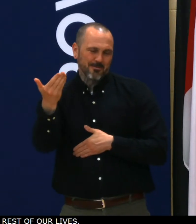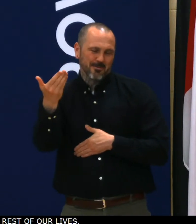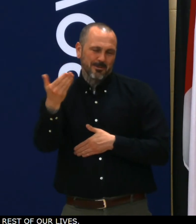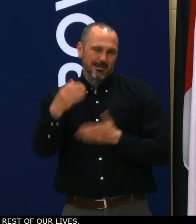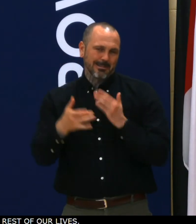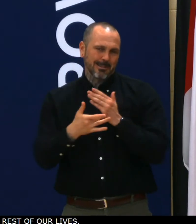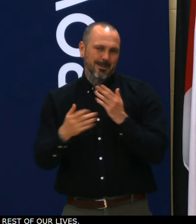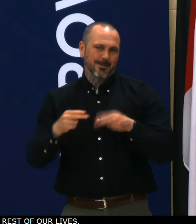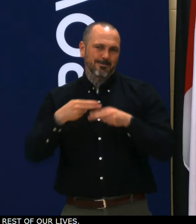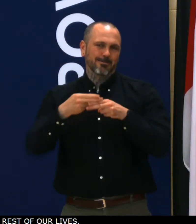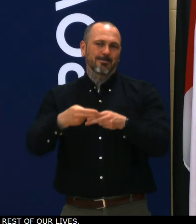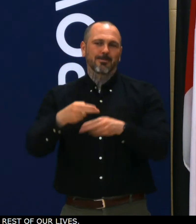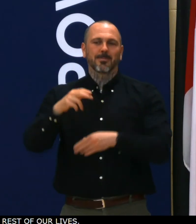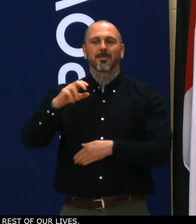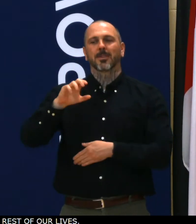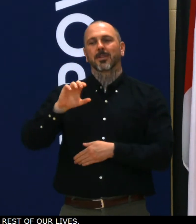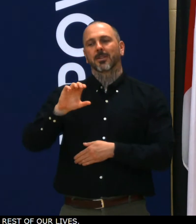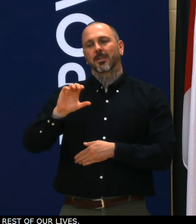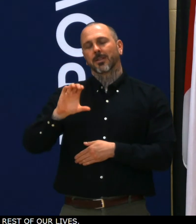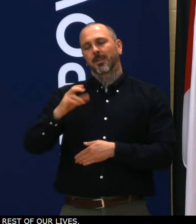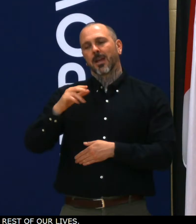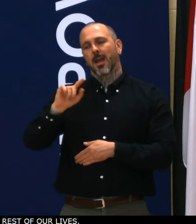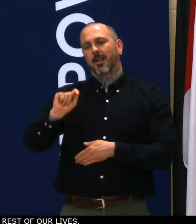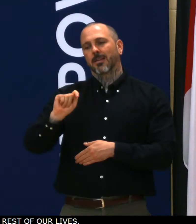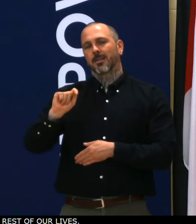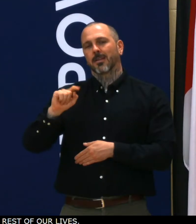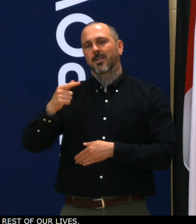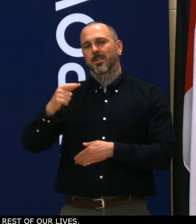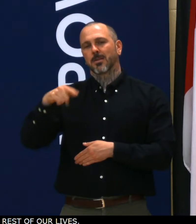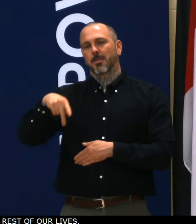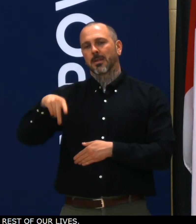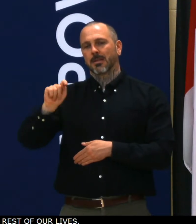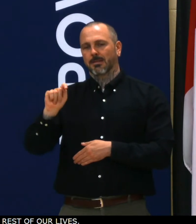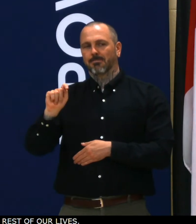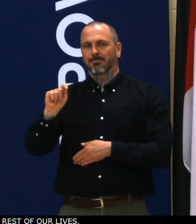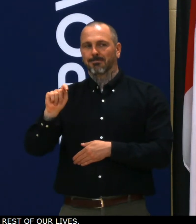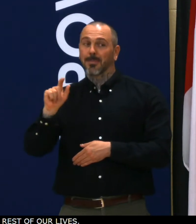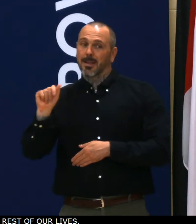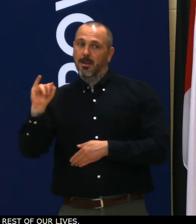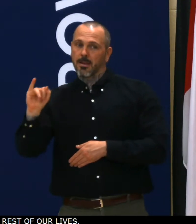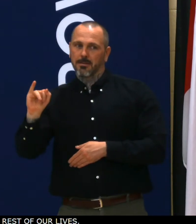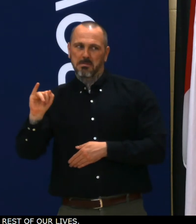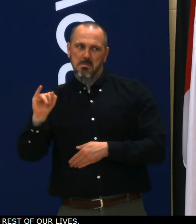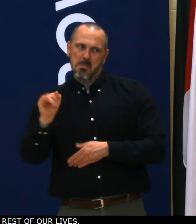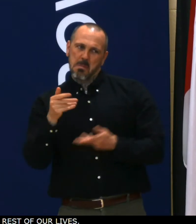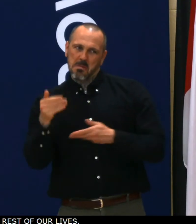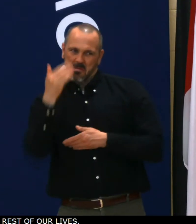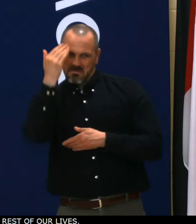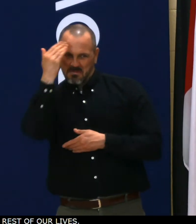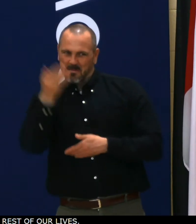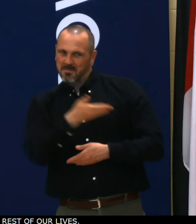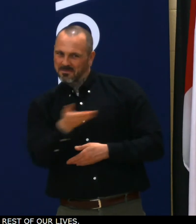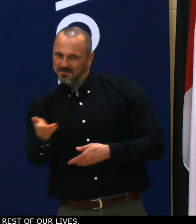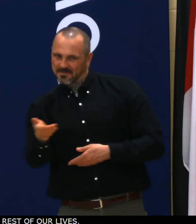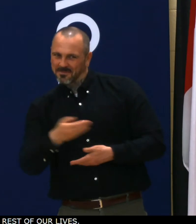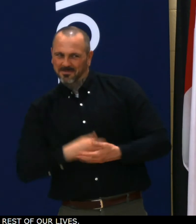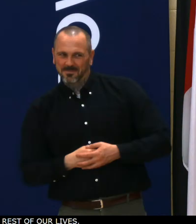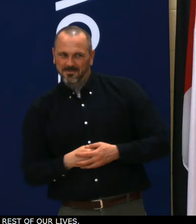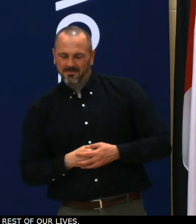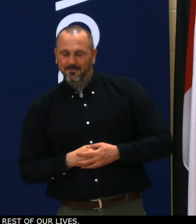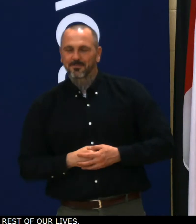AI application of ChatGPT. A few. Well, would you believe that